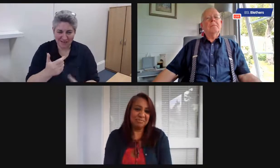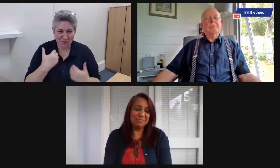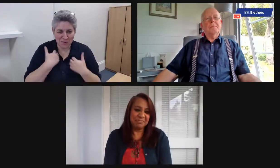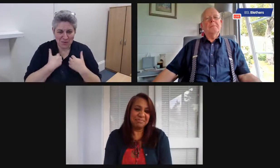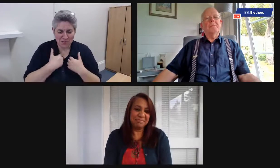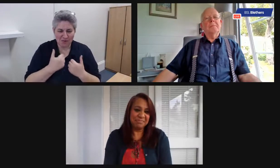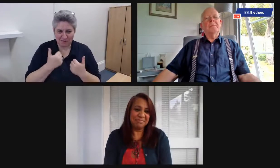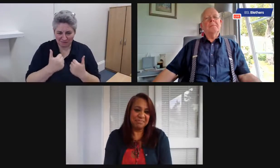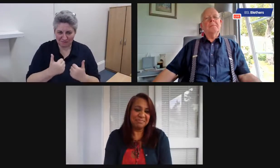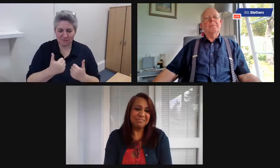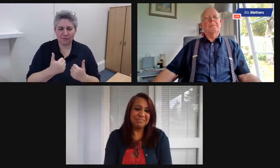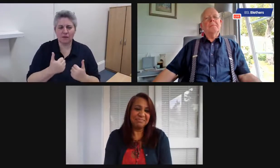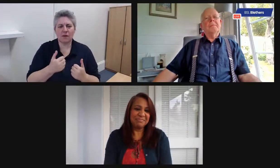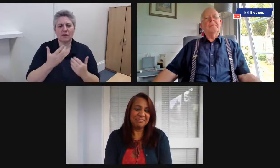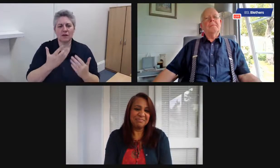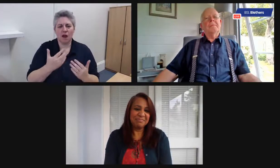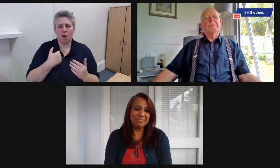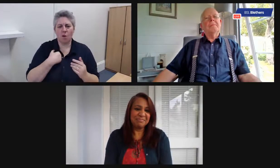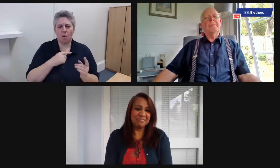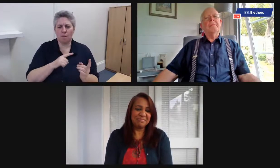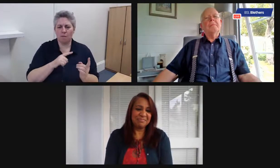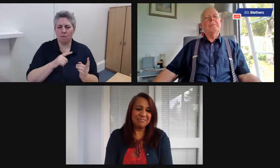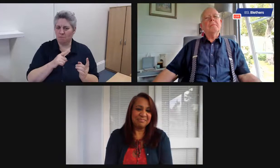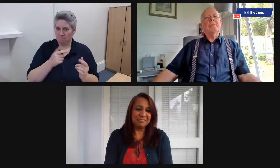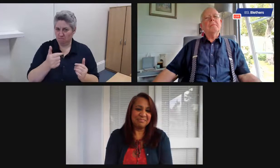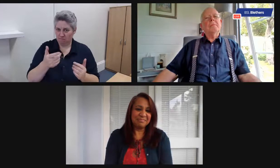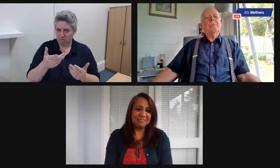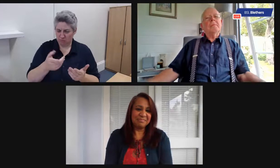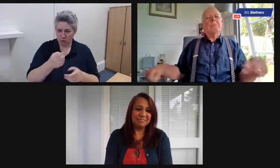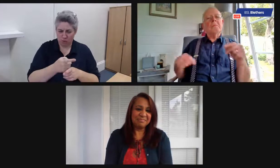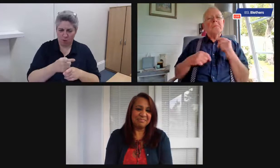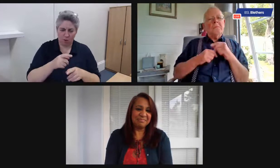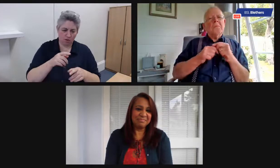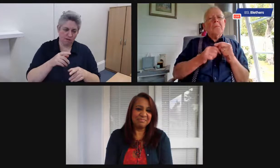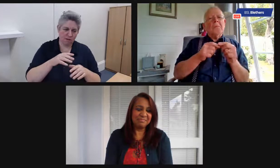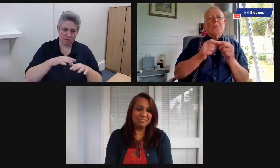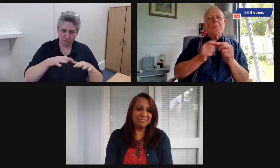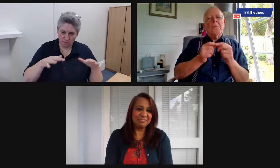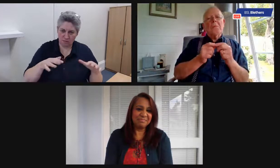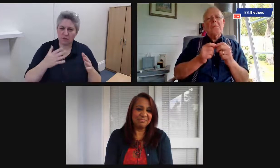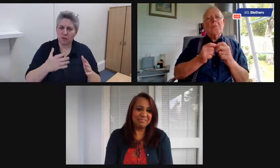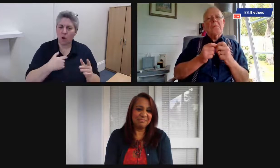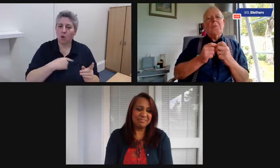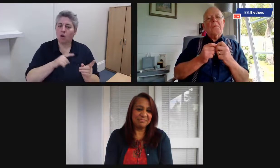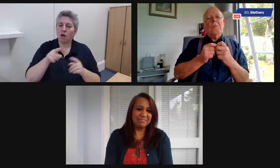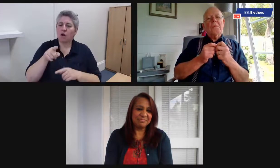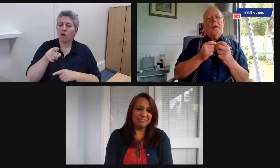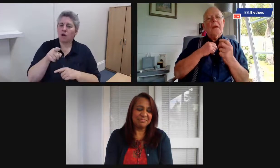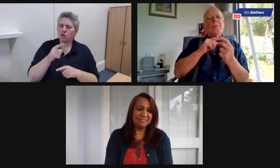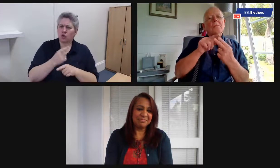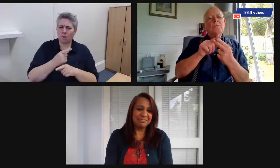Oh, that's lovely, Manjeet. You're taking all these photographs to record, you know, the event, or are you going out that day?